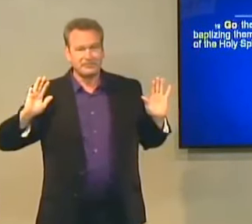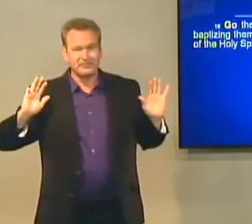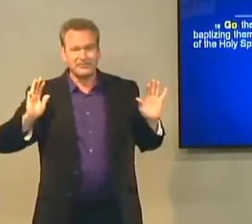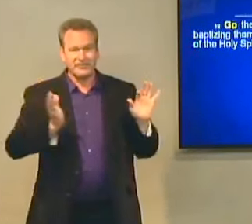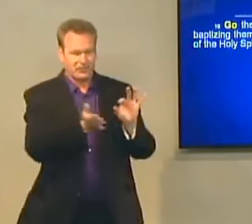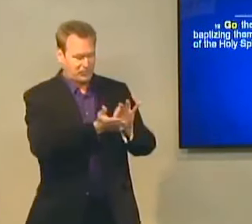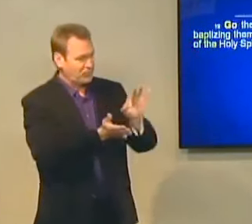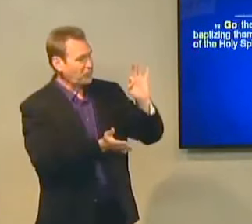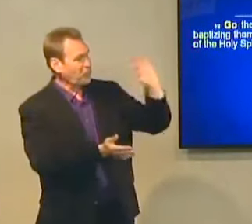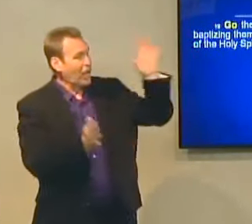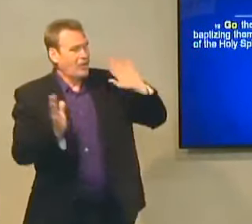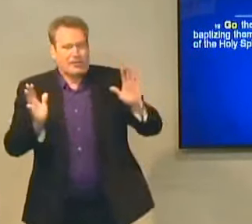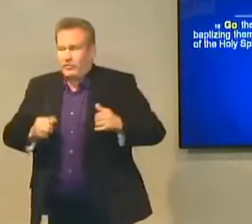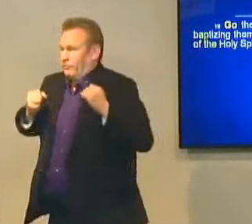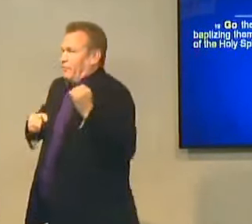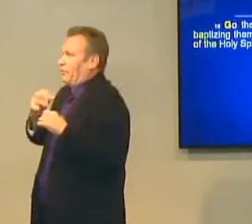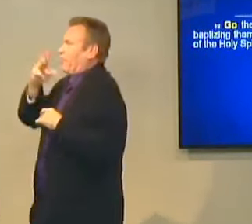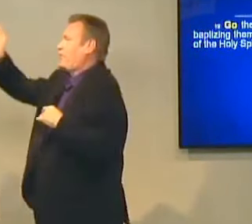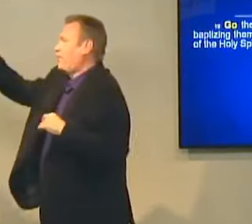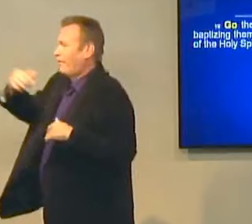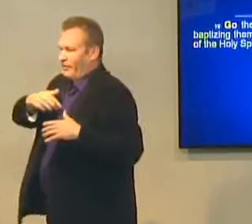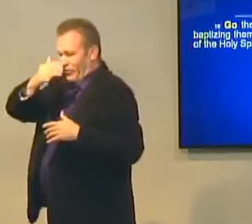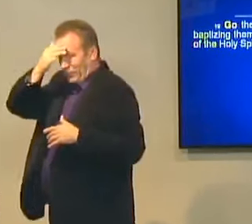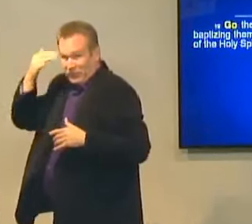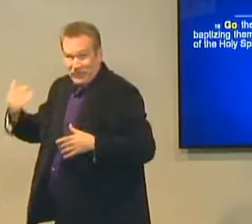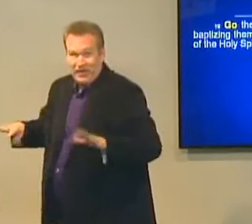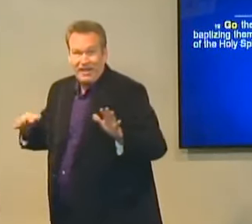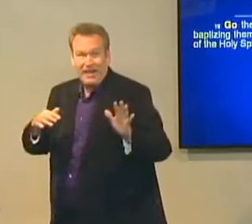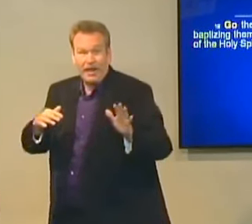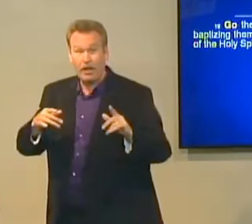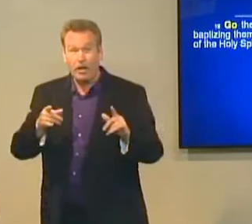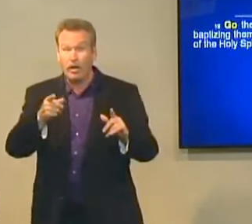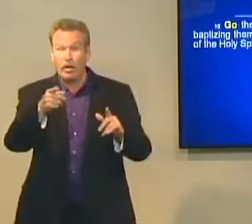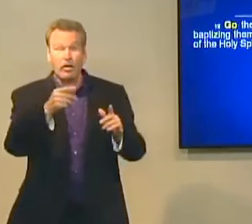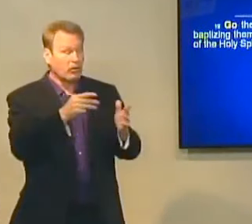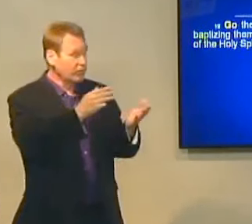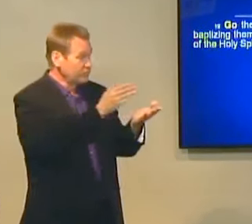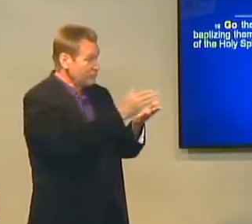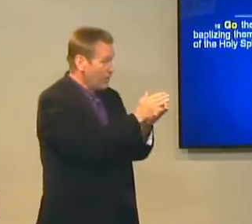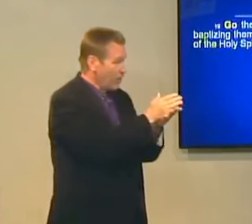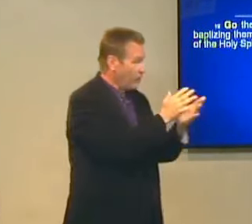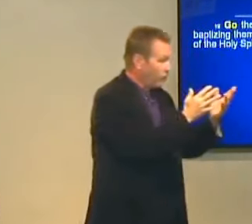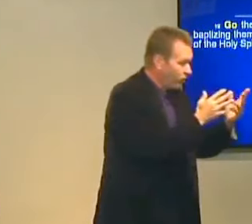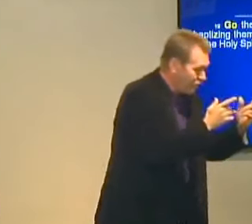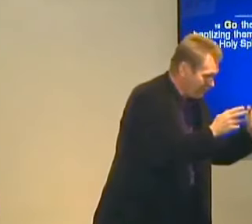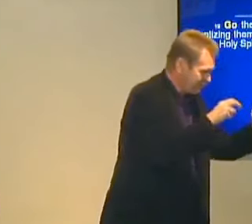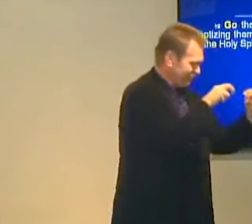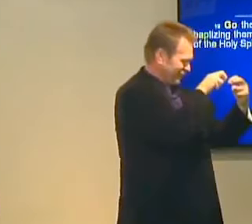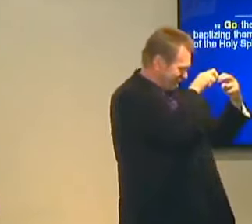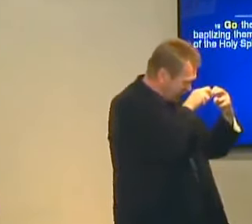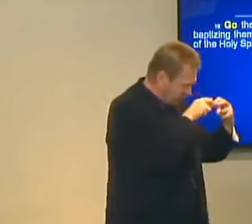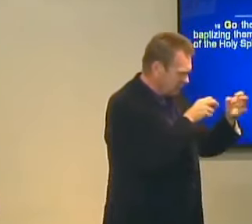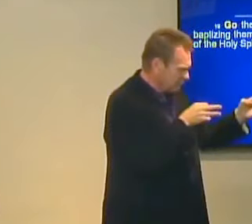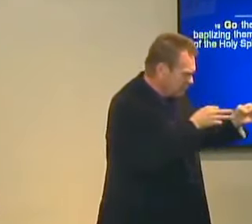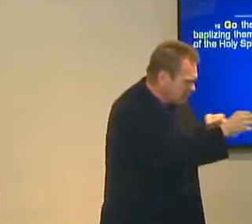you're not just going to like oh I'm just going to give you a seat and I'm going to take off oh forget about it no you're going to share you're to come together